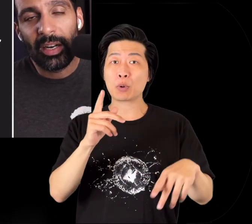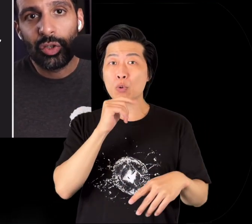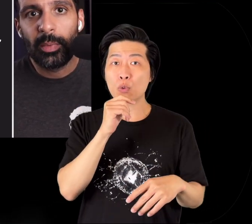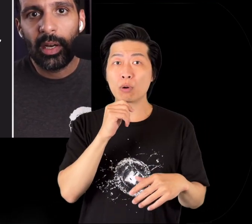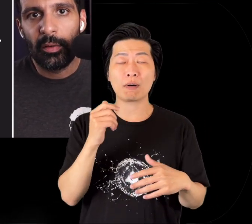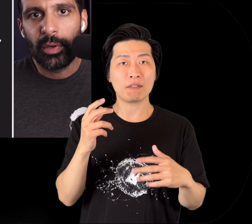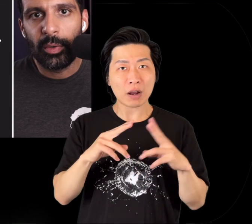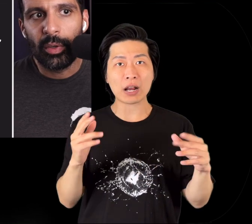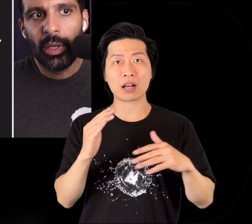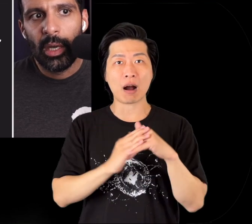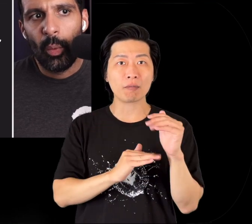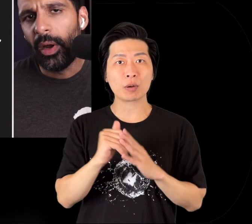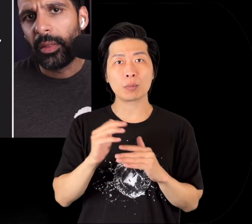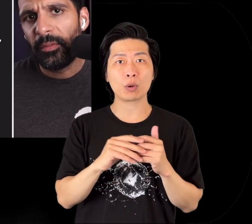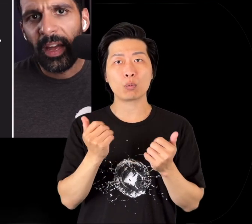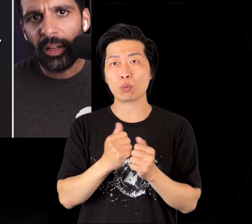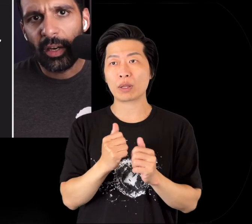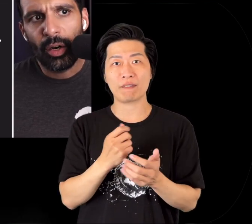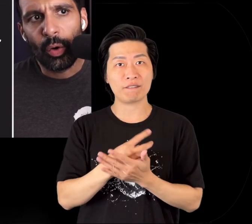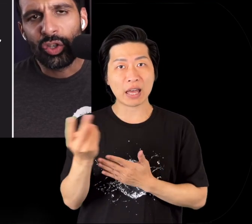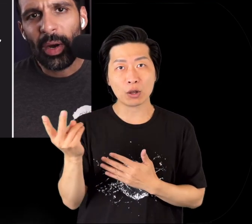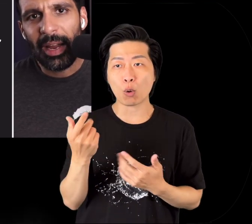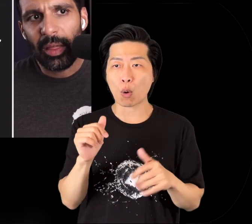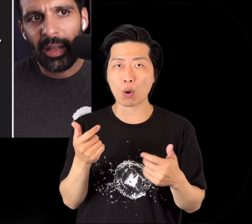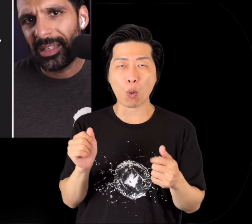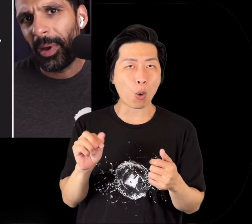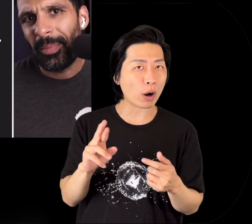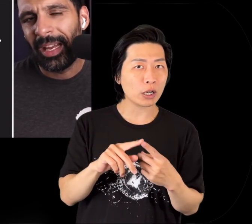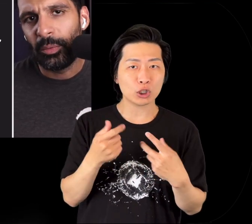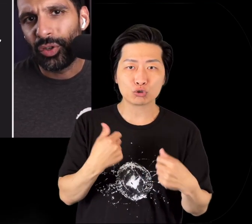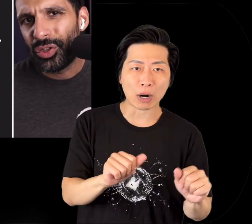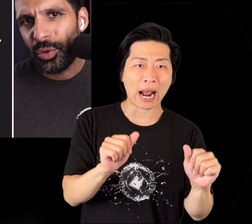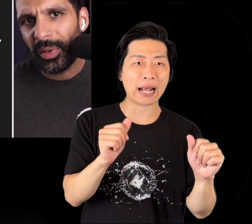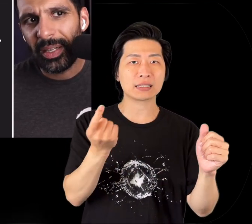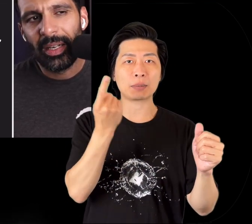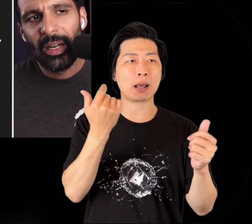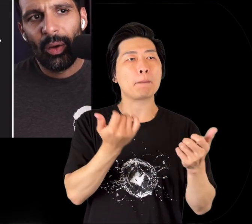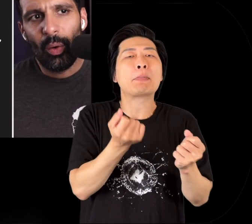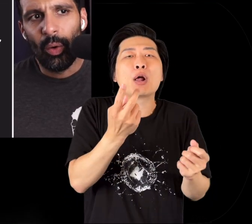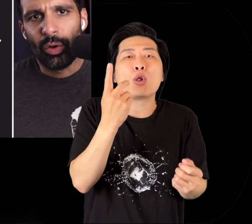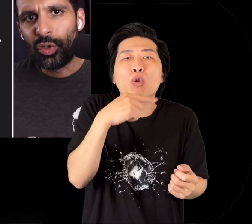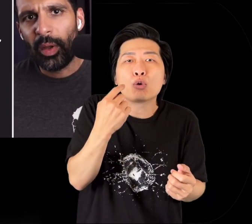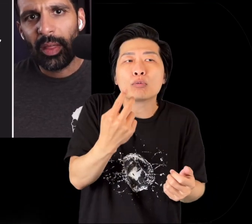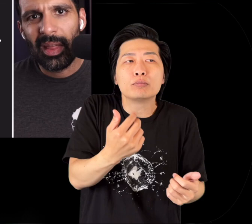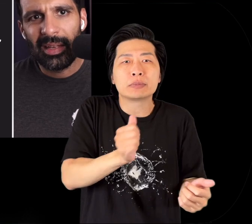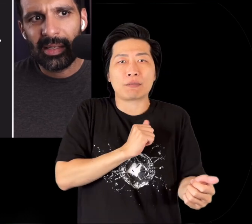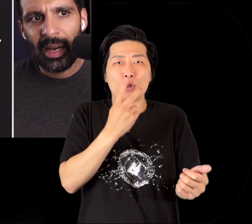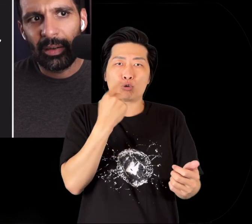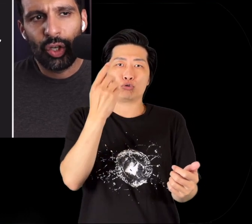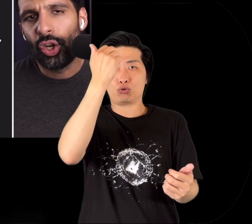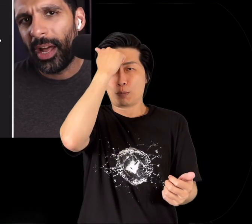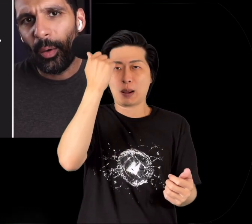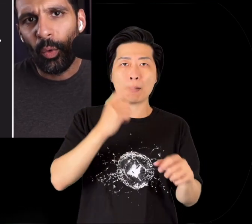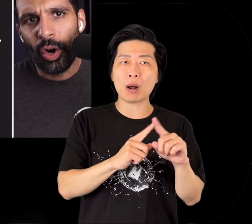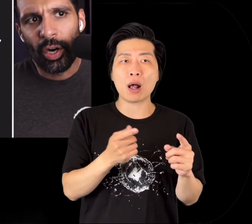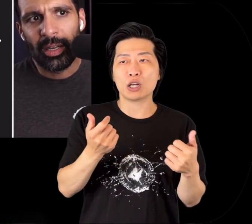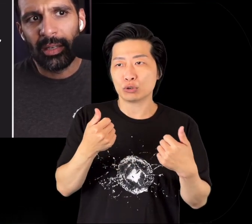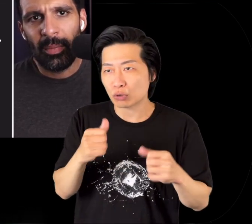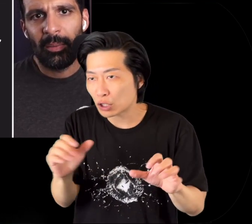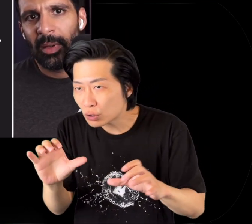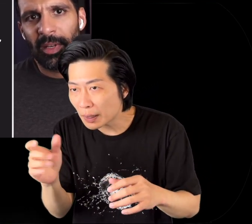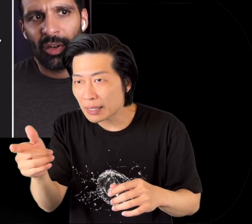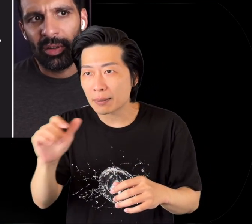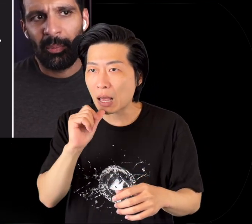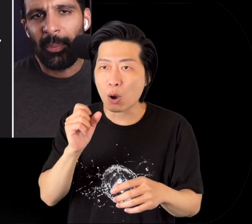people that are extremely comfortable with failure or trying things that might make them look stupid or doing things that could not work,